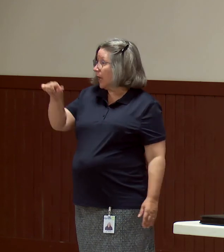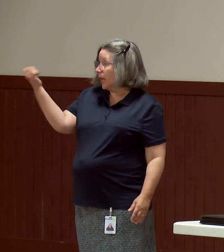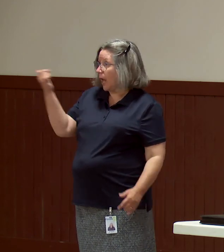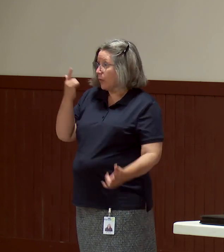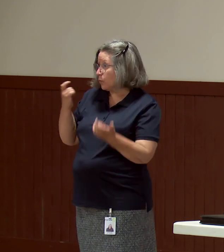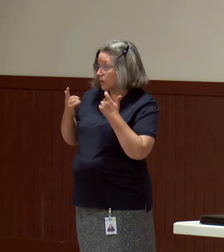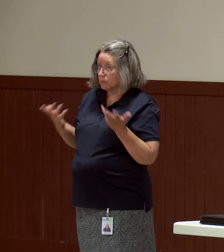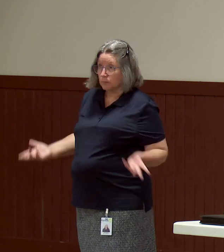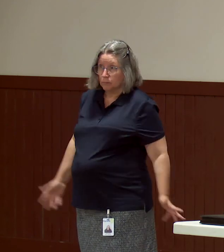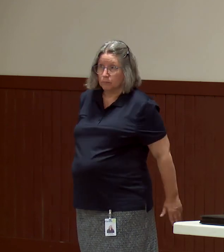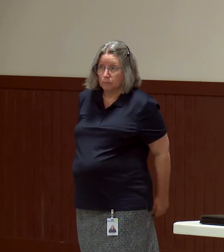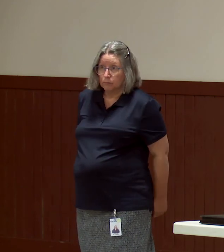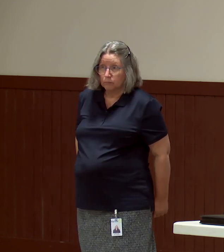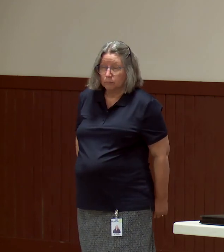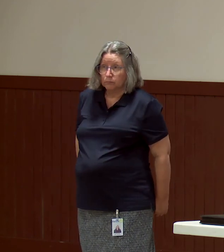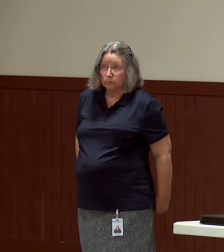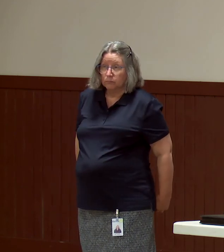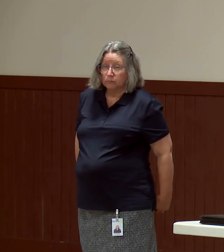questions?